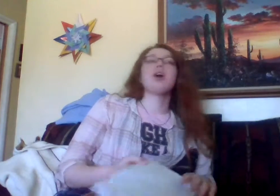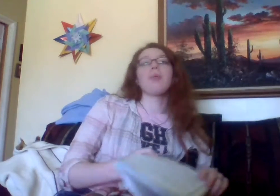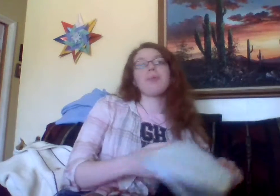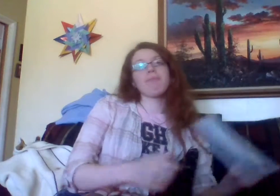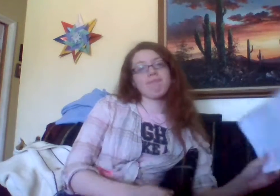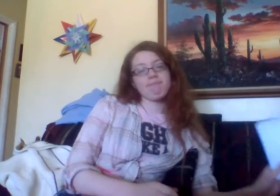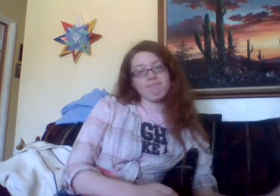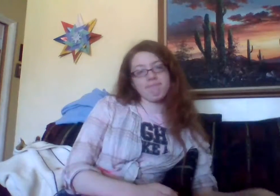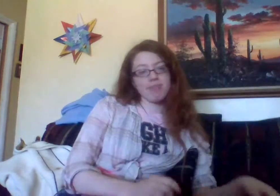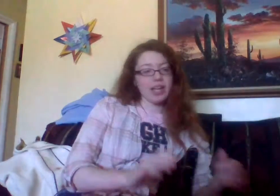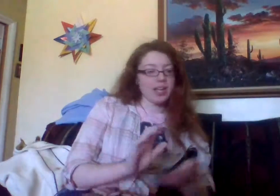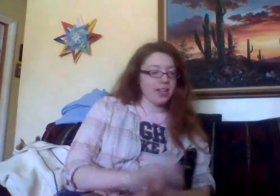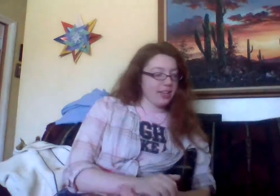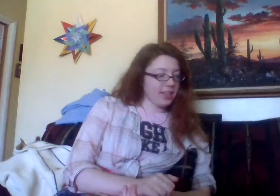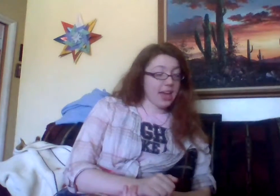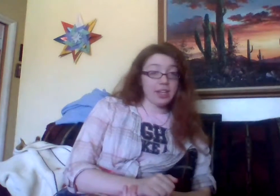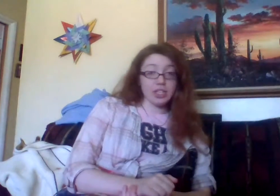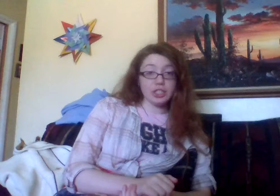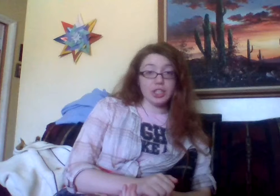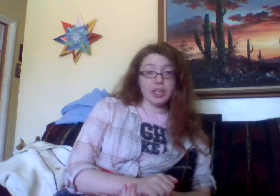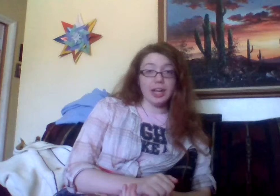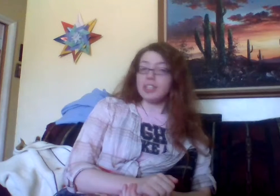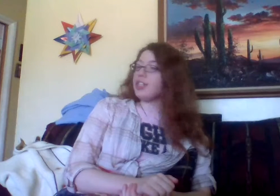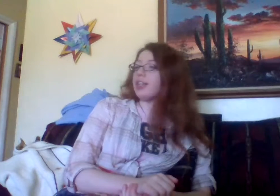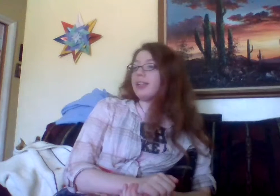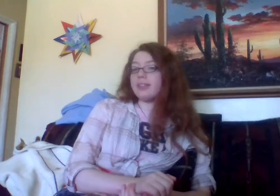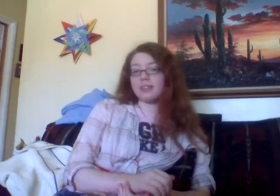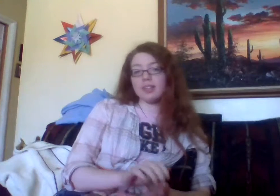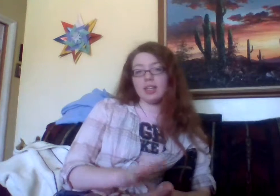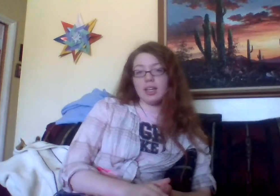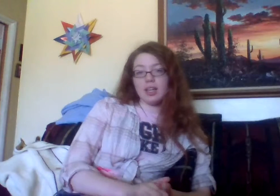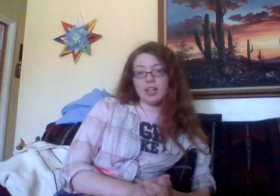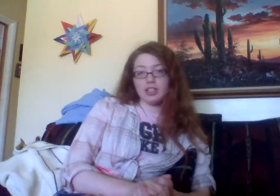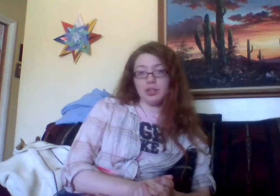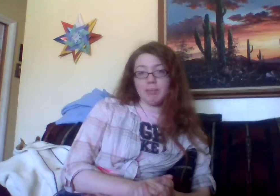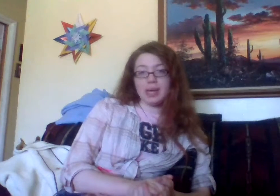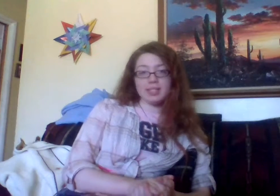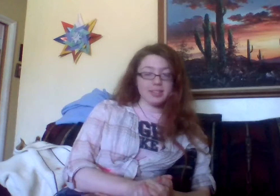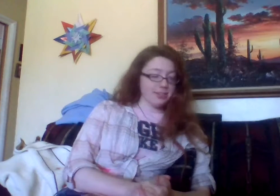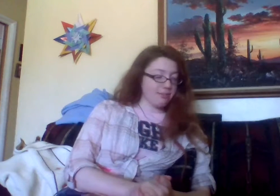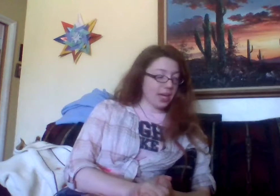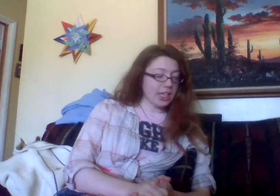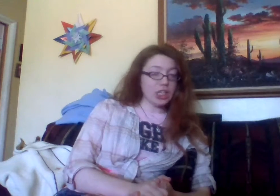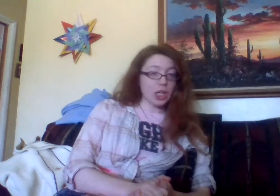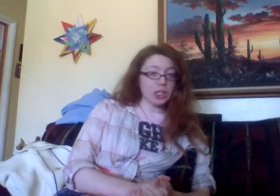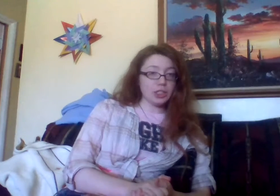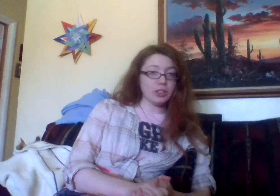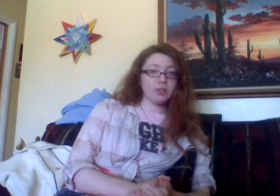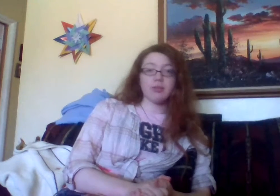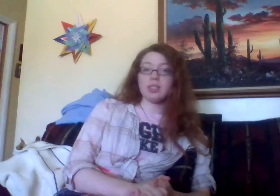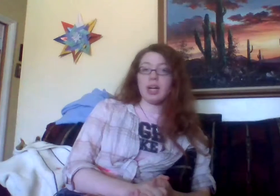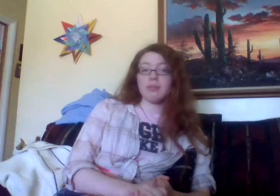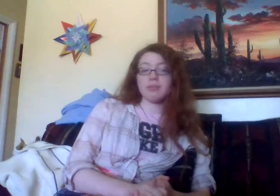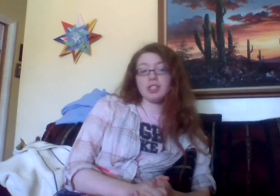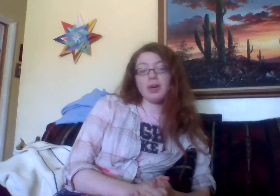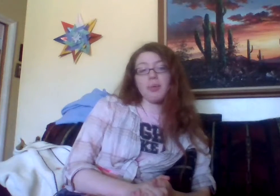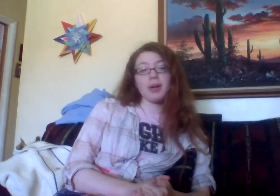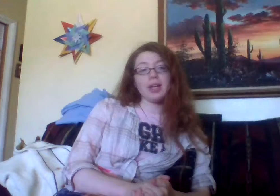So that is negation, to the best of my knowledge, which I'm still working